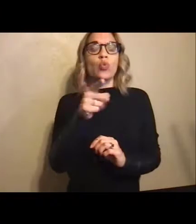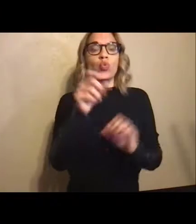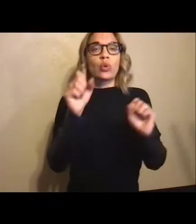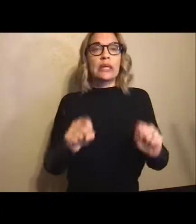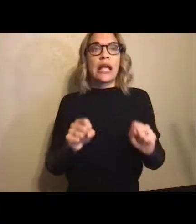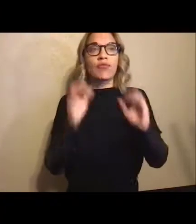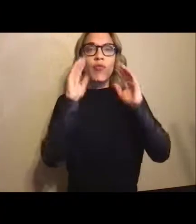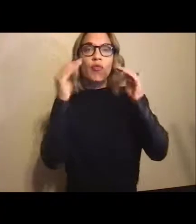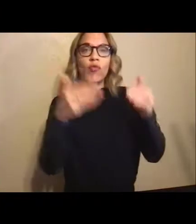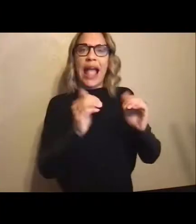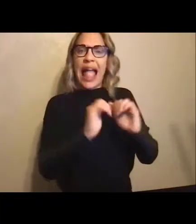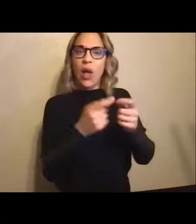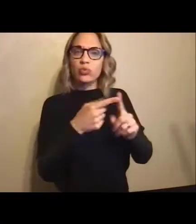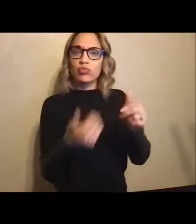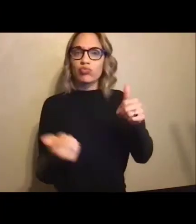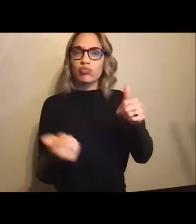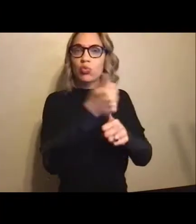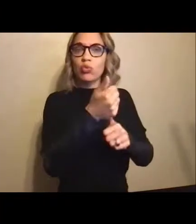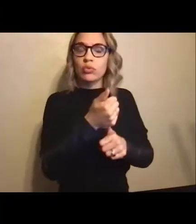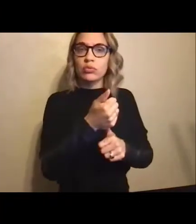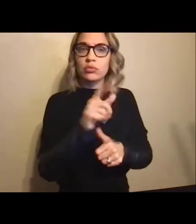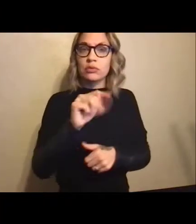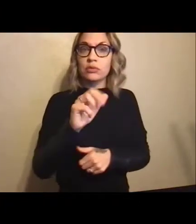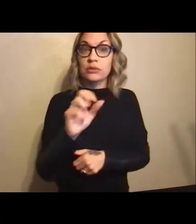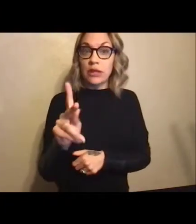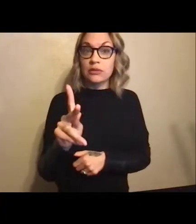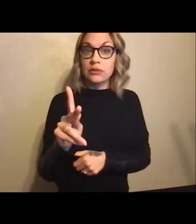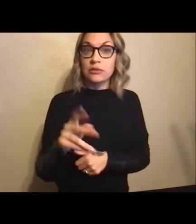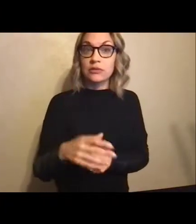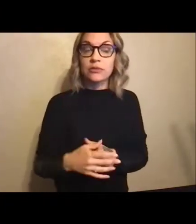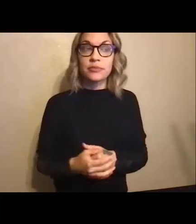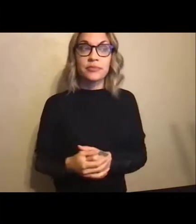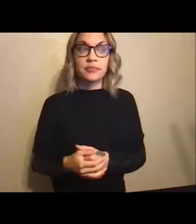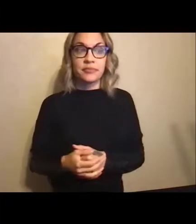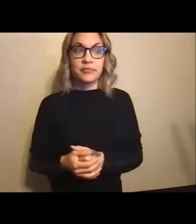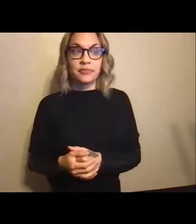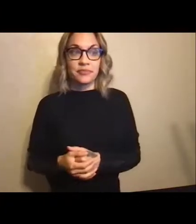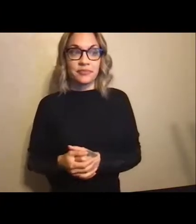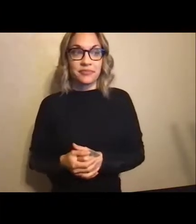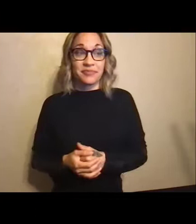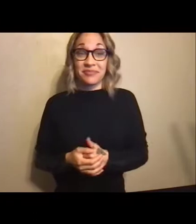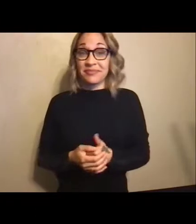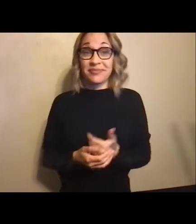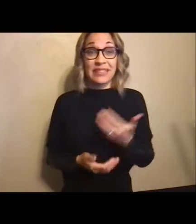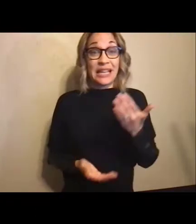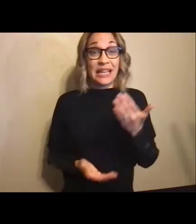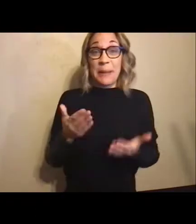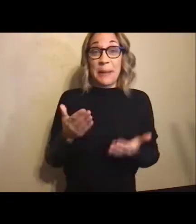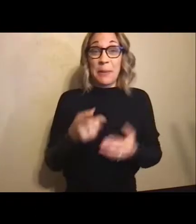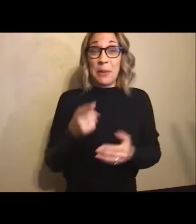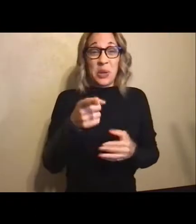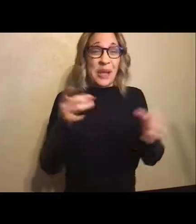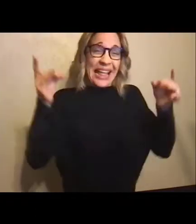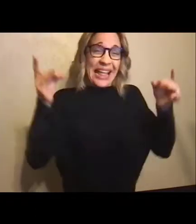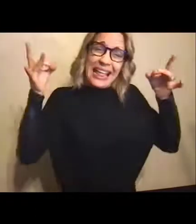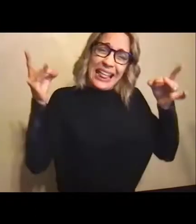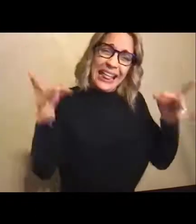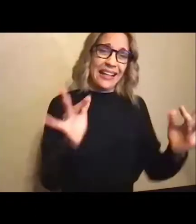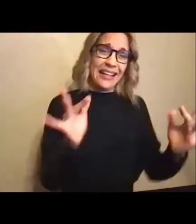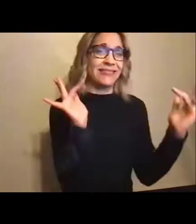one quick example where you can really focus on how to prioritize your tasks.